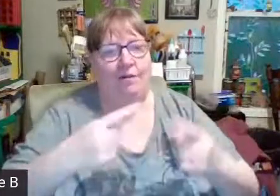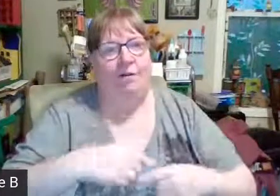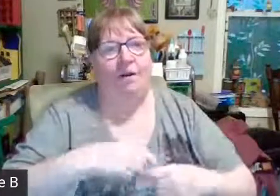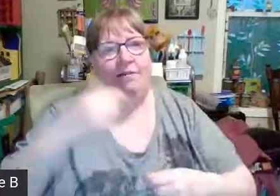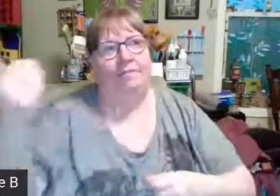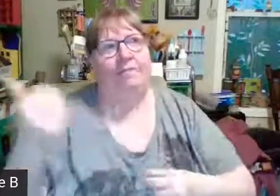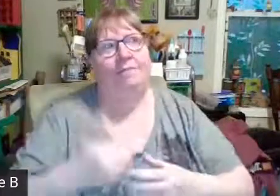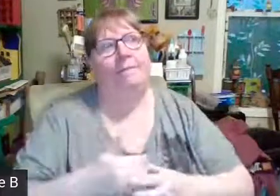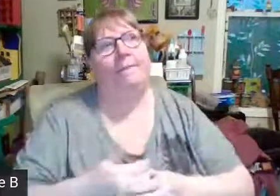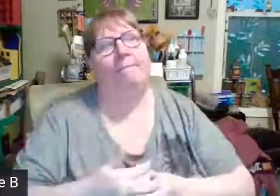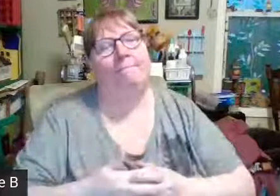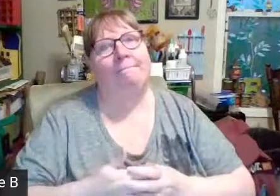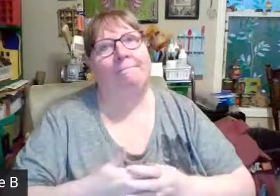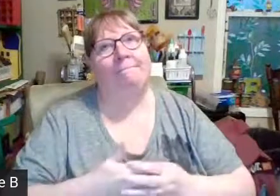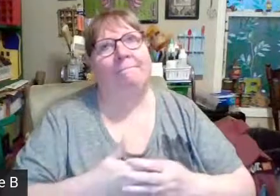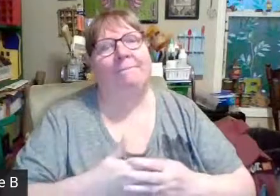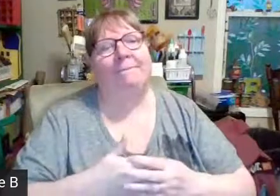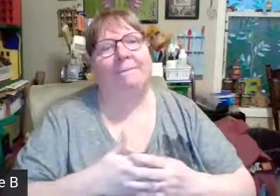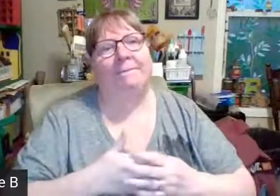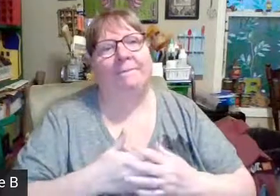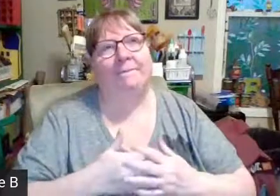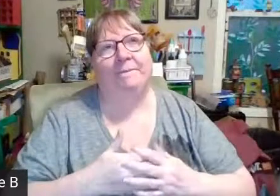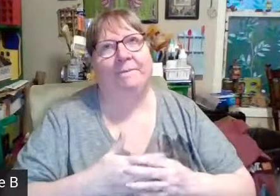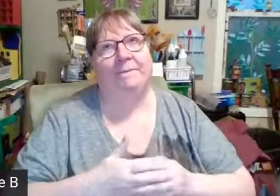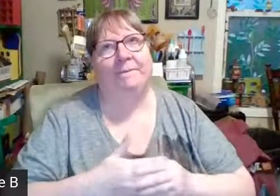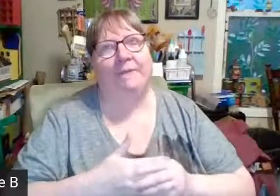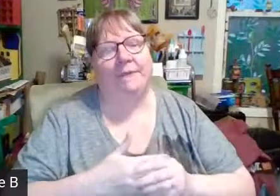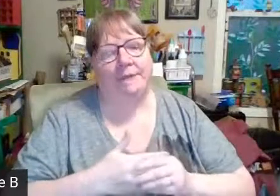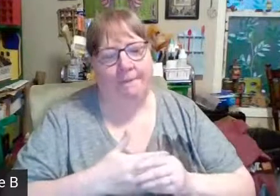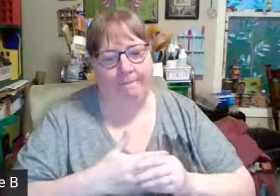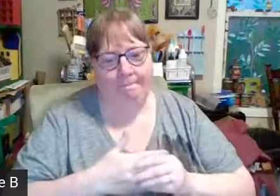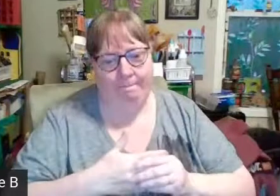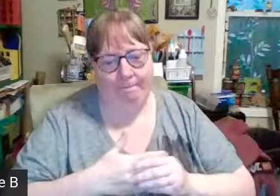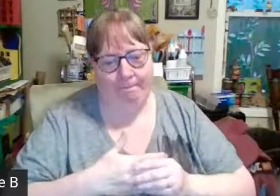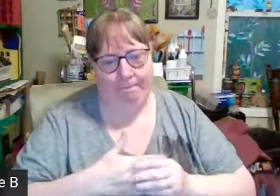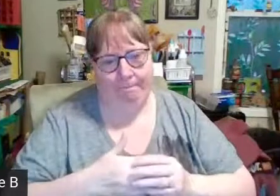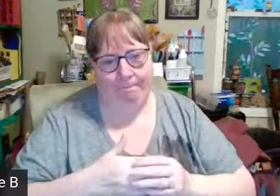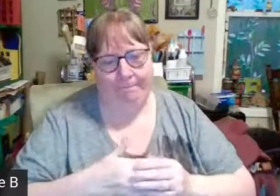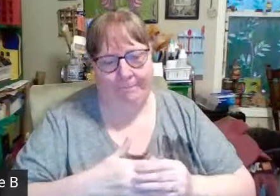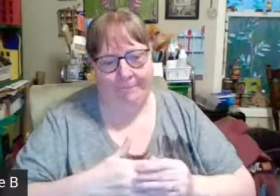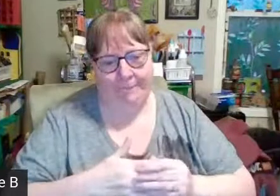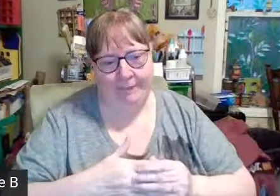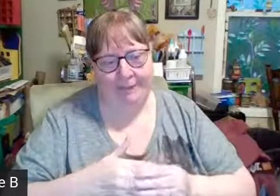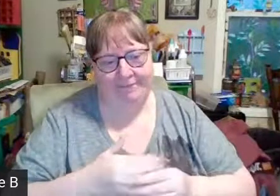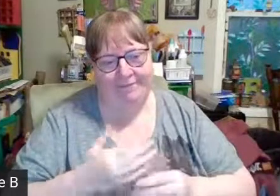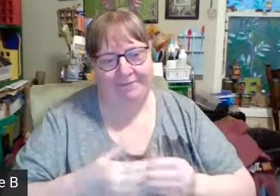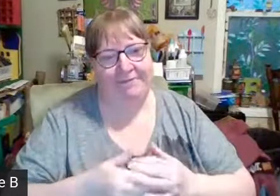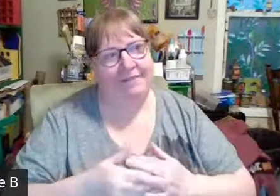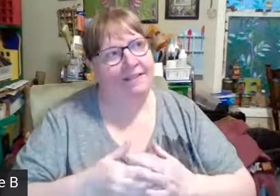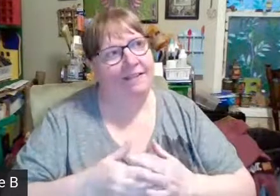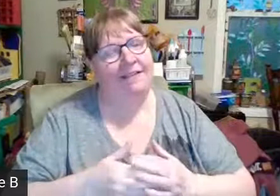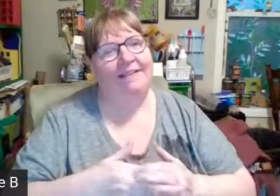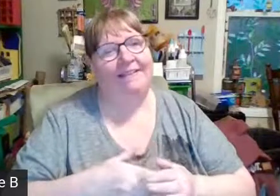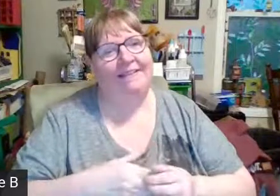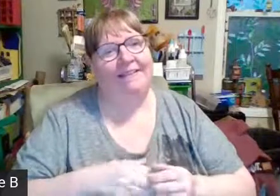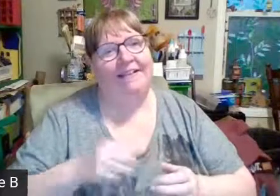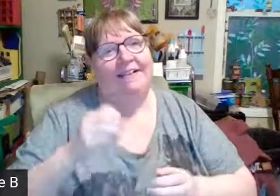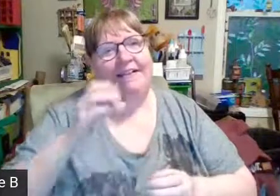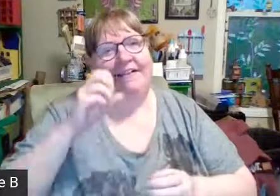or prepping for any particular thing in the month of January. And even in the auctions, we're going to have a little bit of coverage in that particular